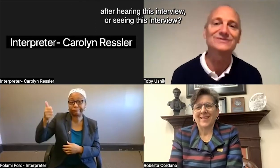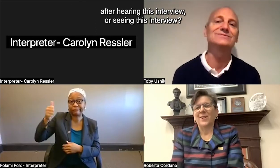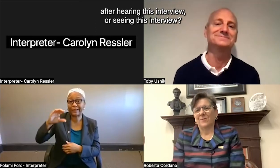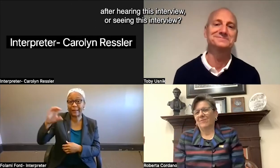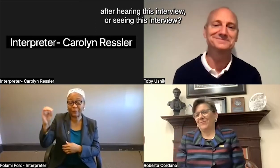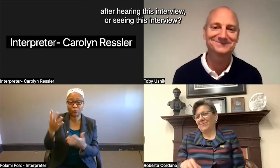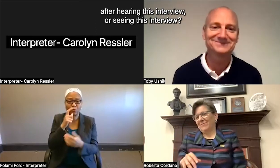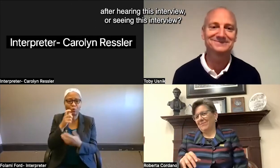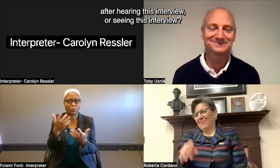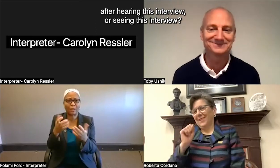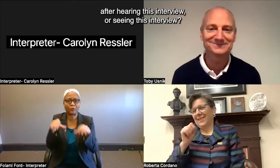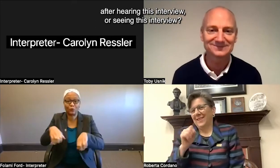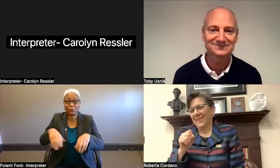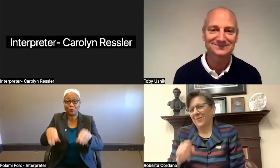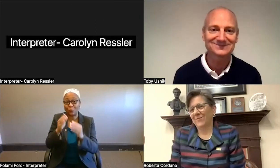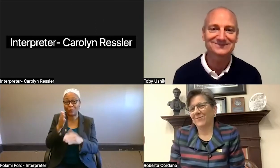seeing this interview?